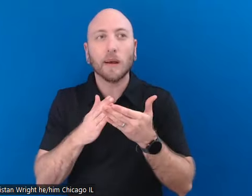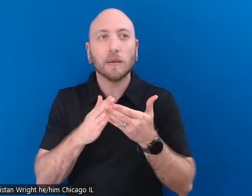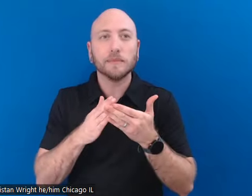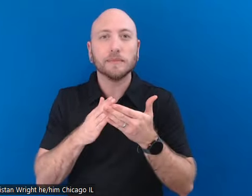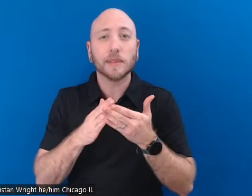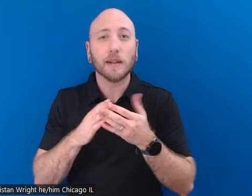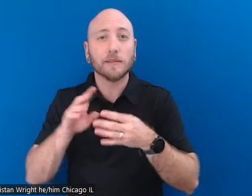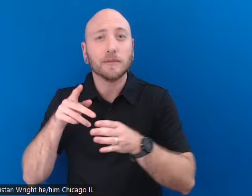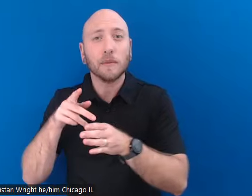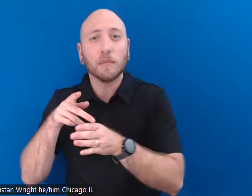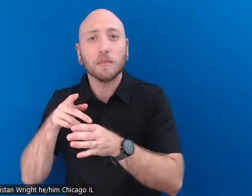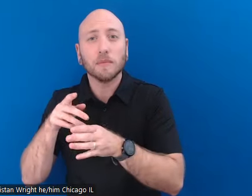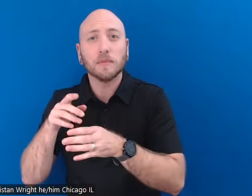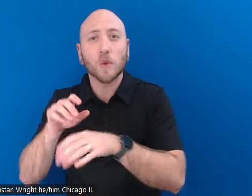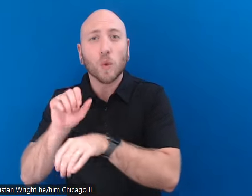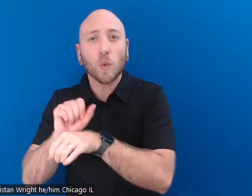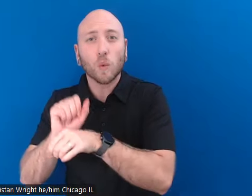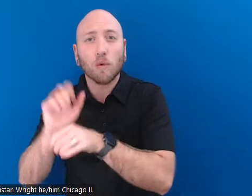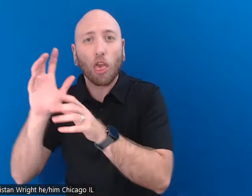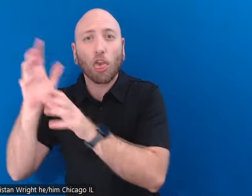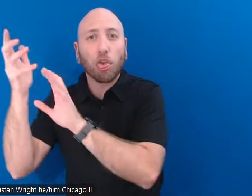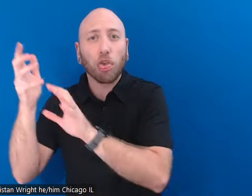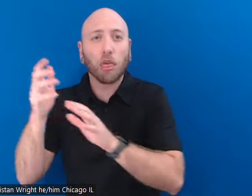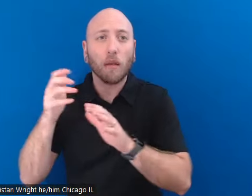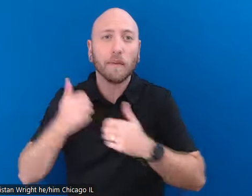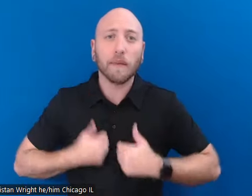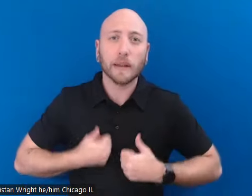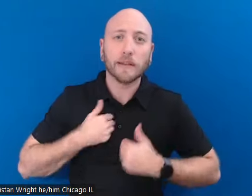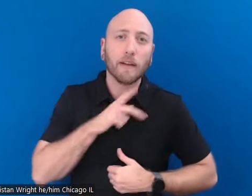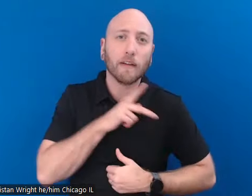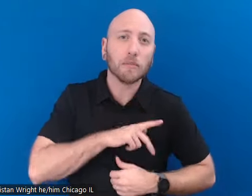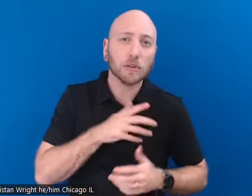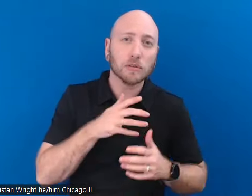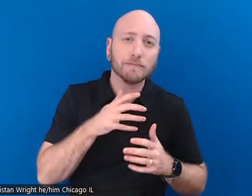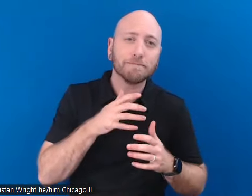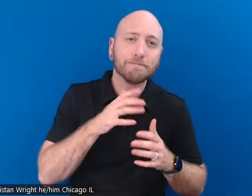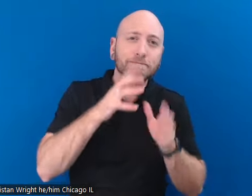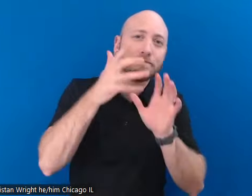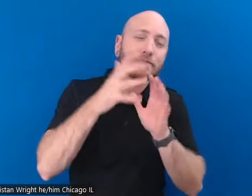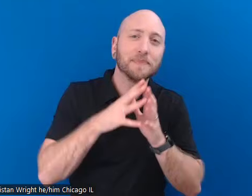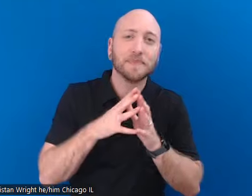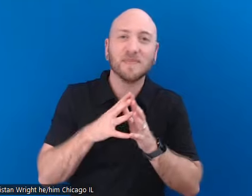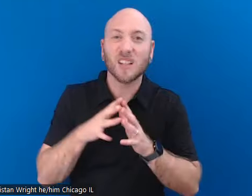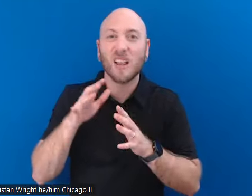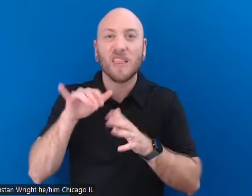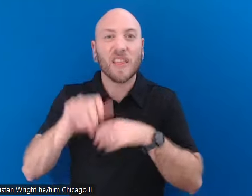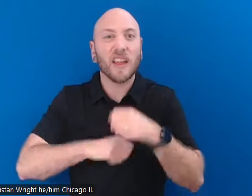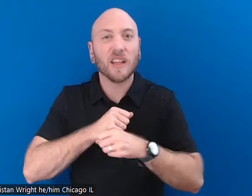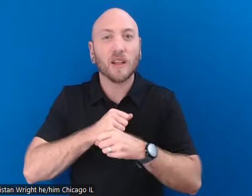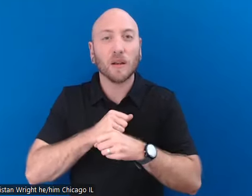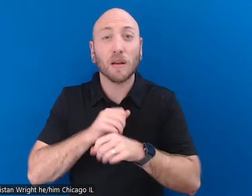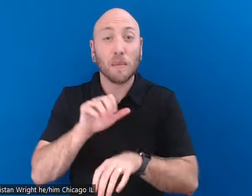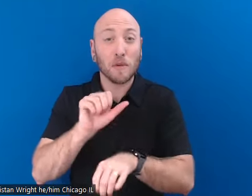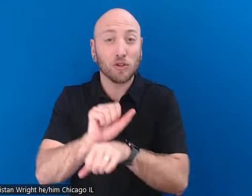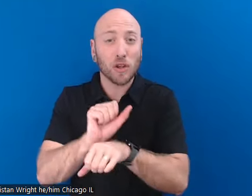mishaps. I worked the worst job that I'd had in my entire life. It was just miserable. It gave